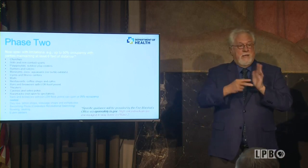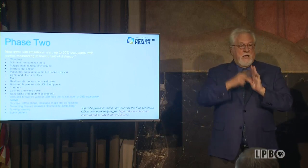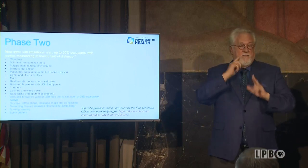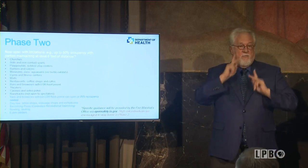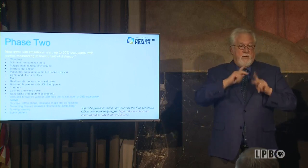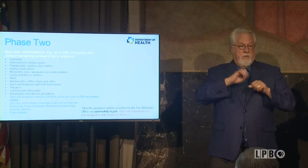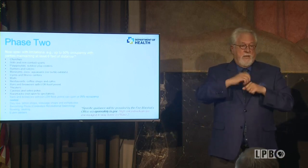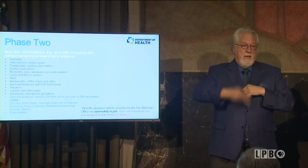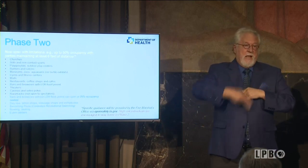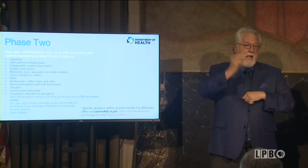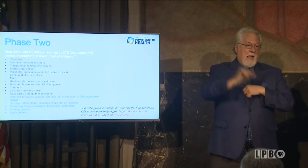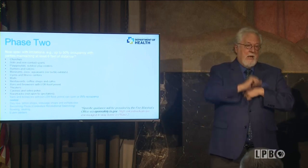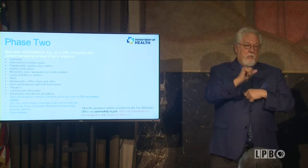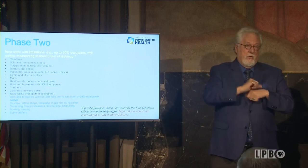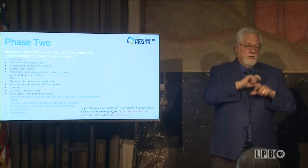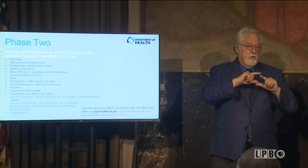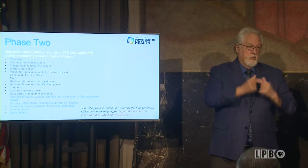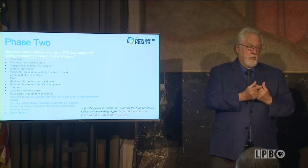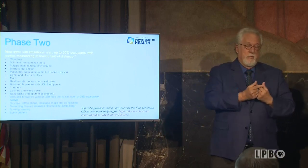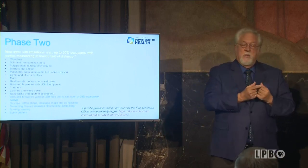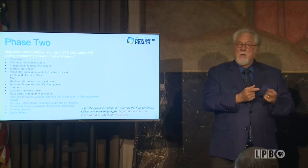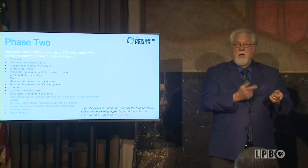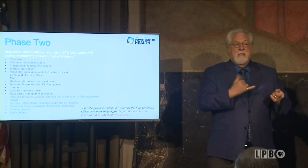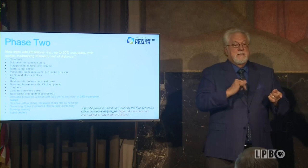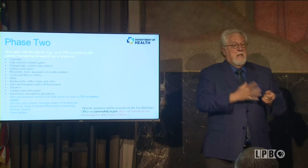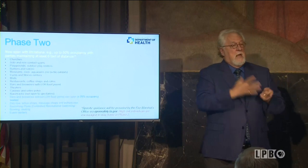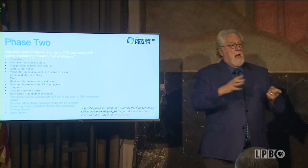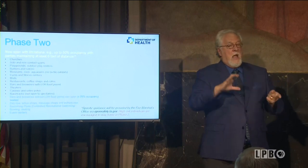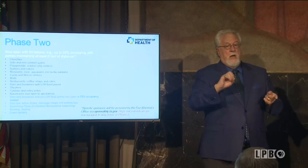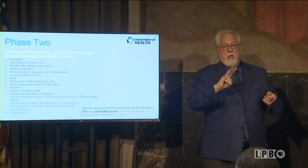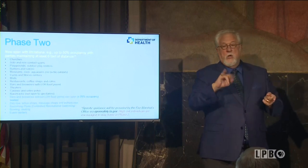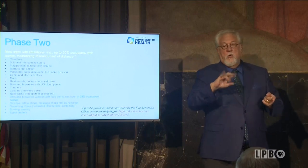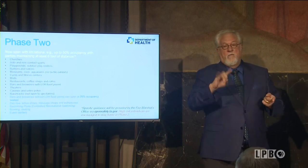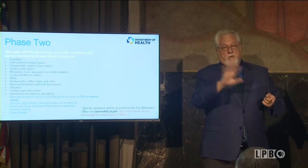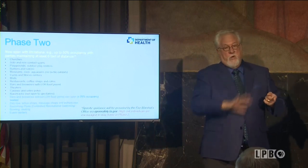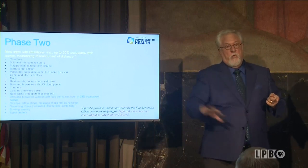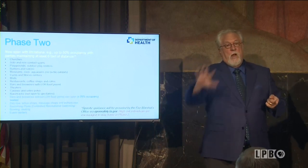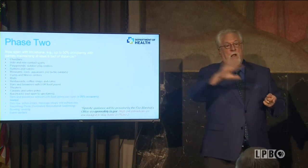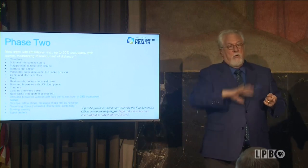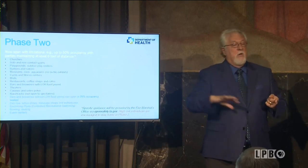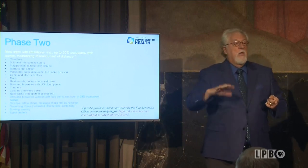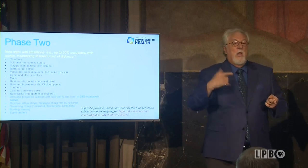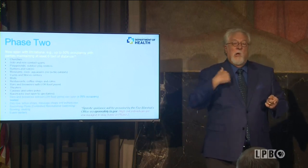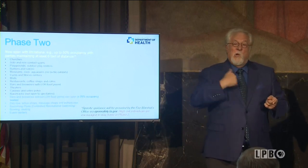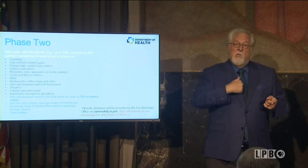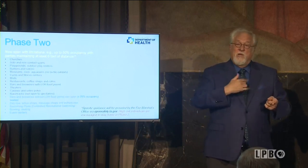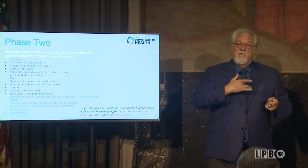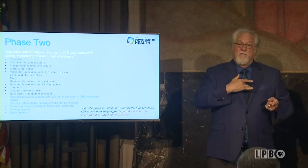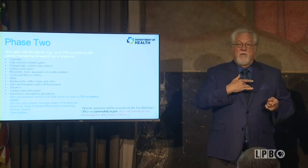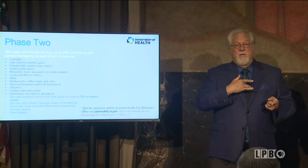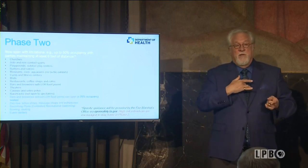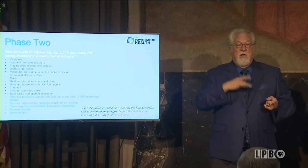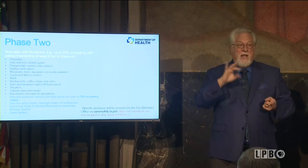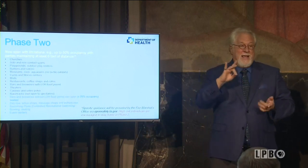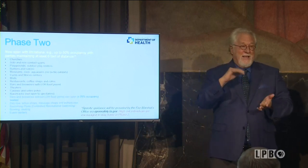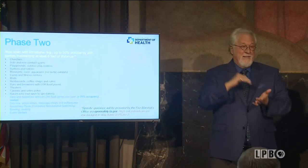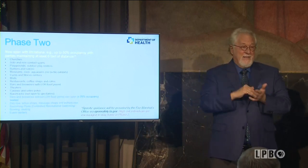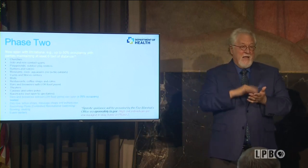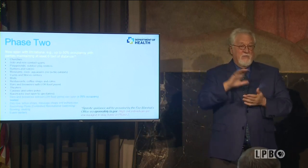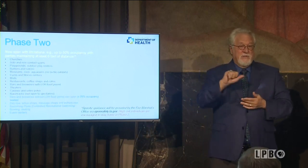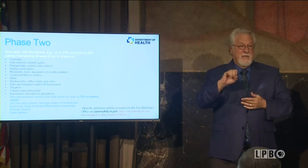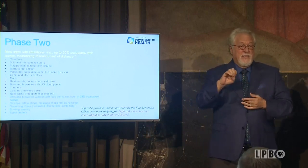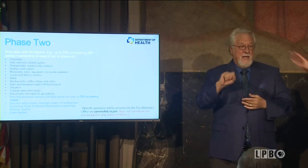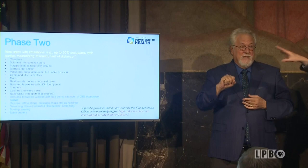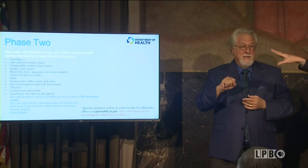in those high-risk categories because, again, there is still a lot of COVID in our communities. We estimate about a little over 8,000